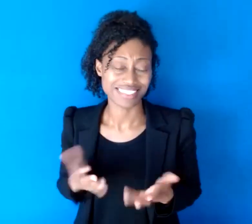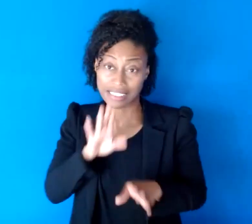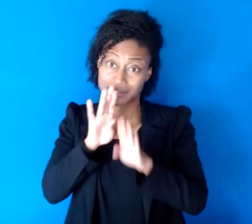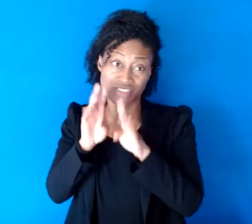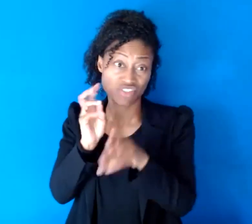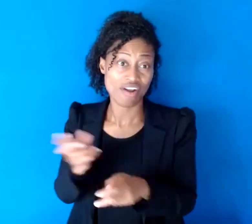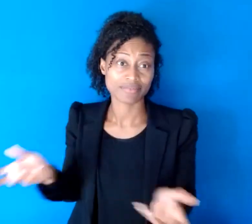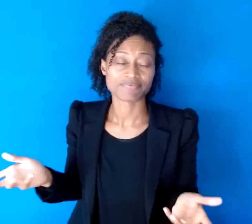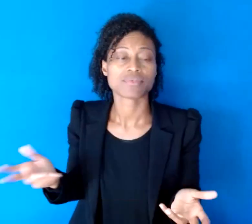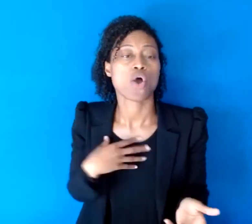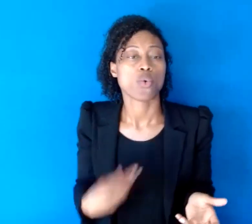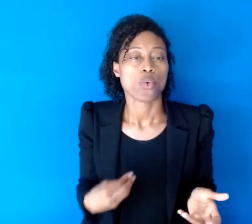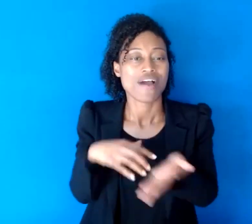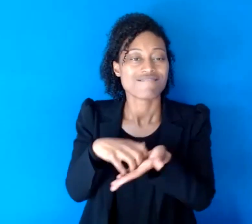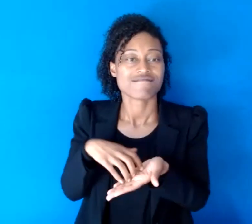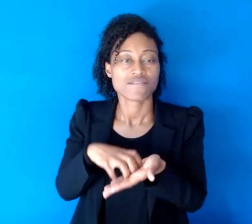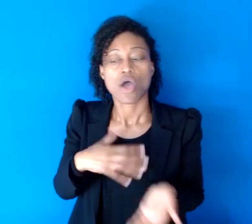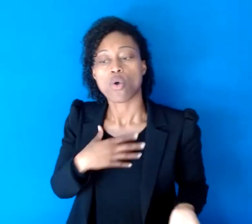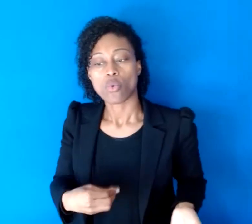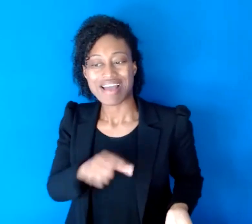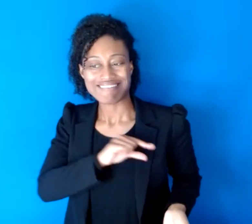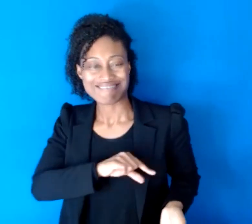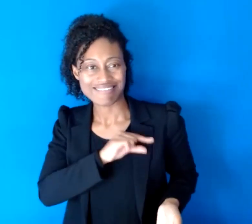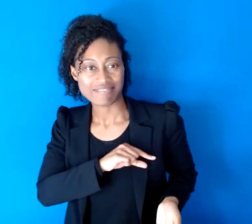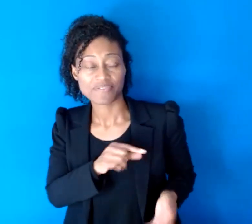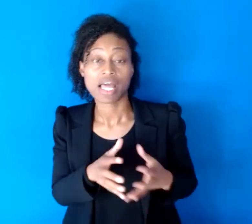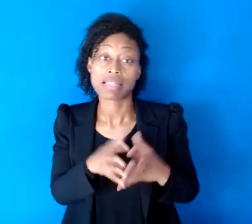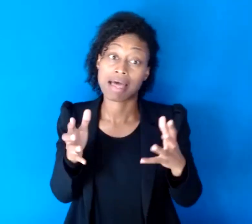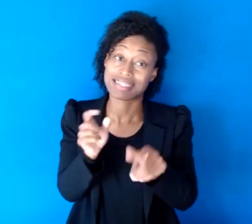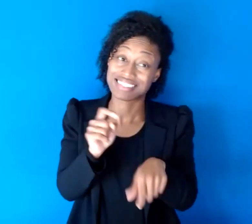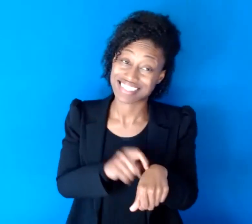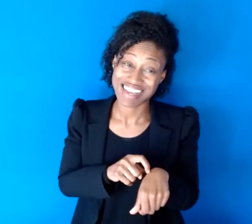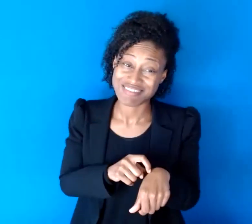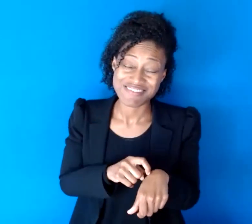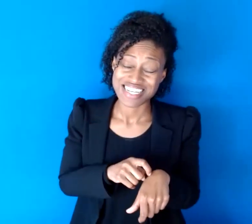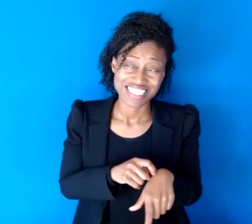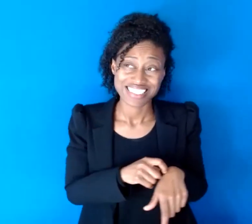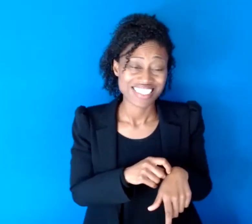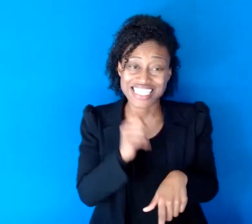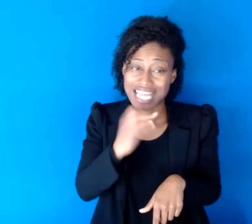white fragility, white guilt. A lot of times it's not